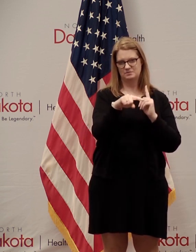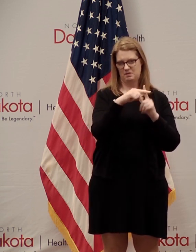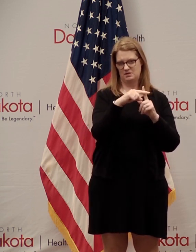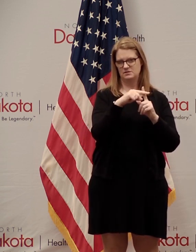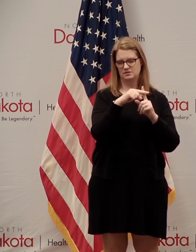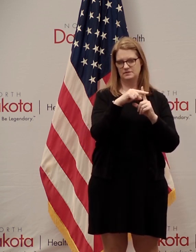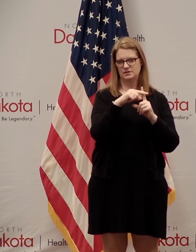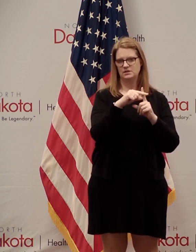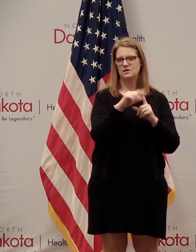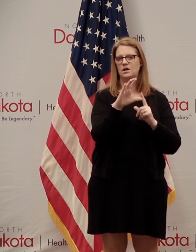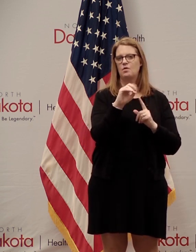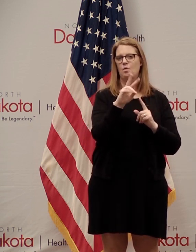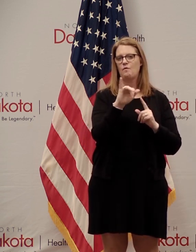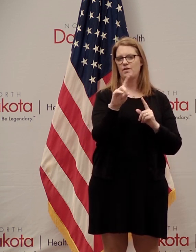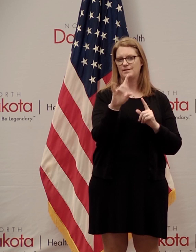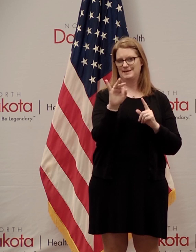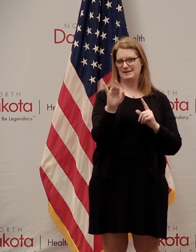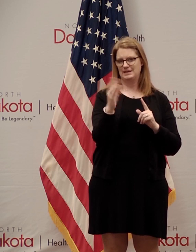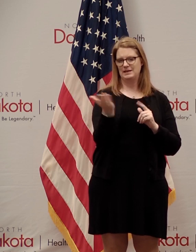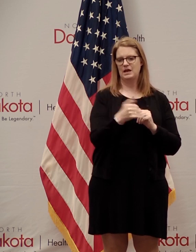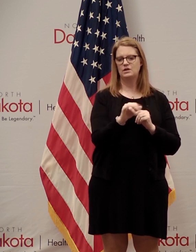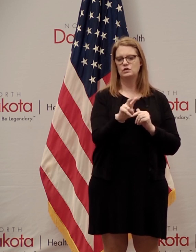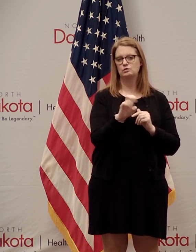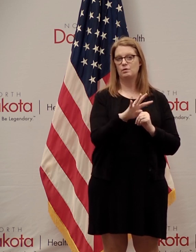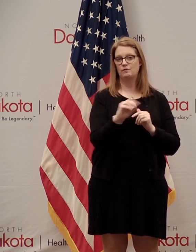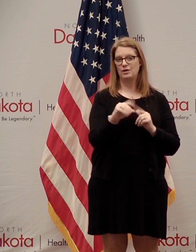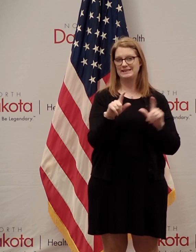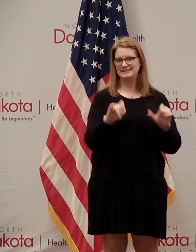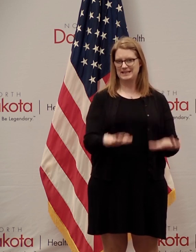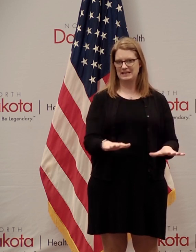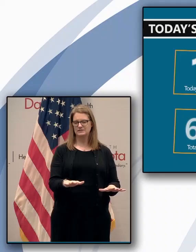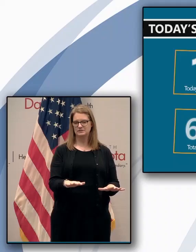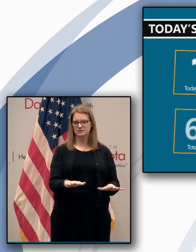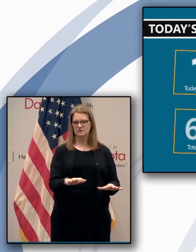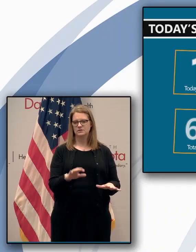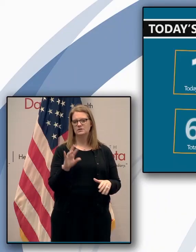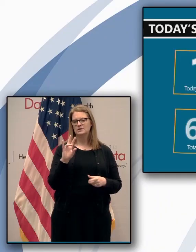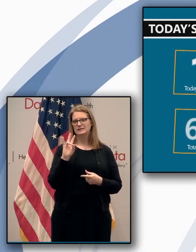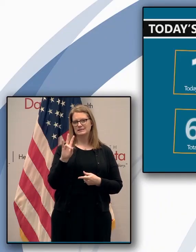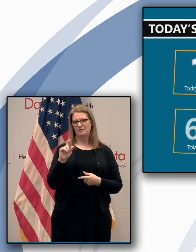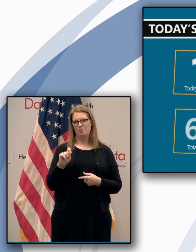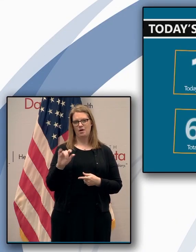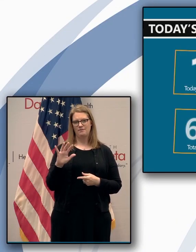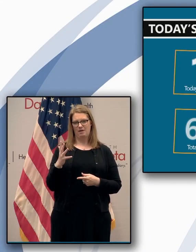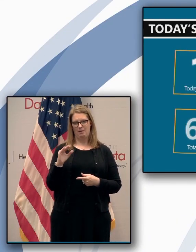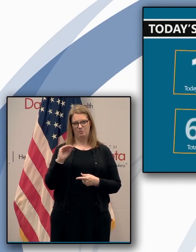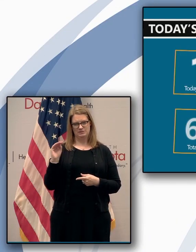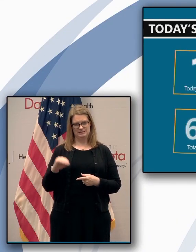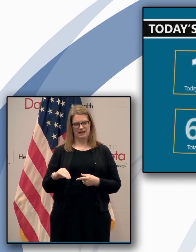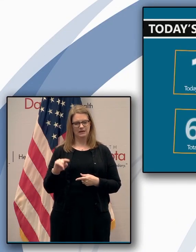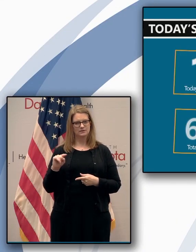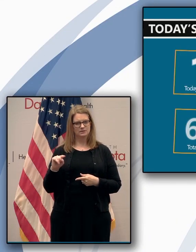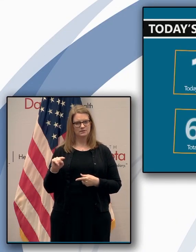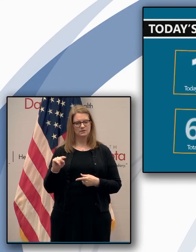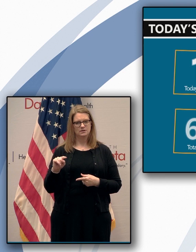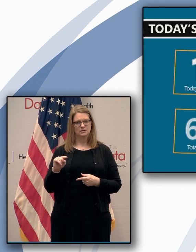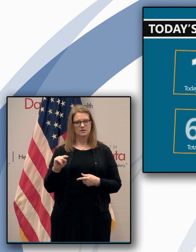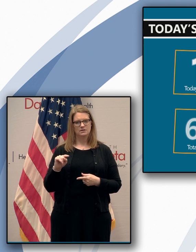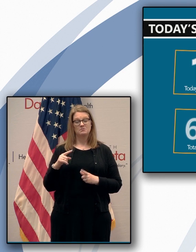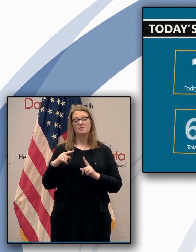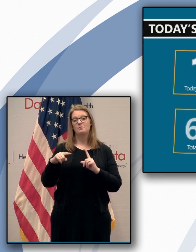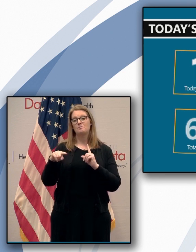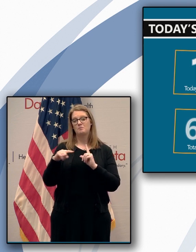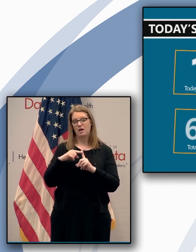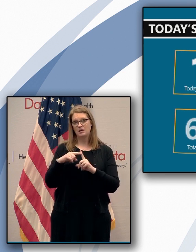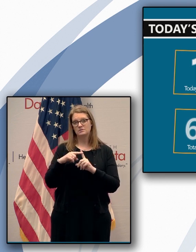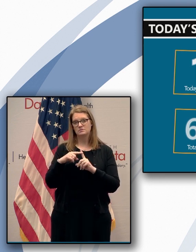positives of COVID-19 out of 240 tests for a 7.5% positive.